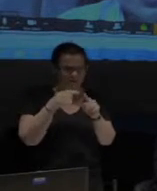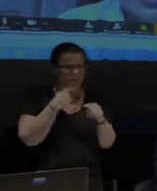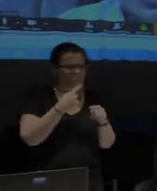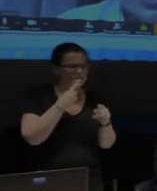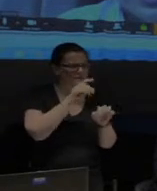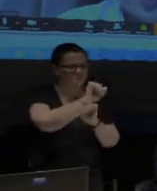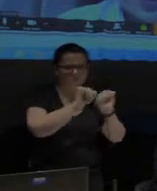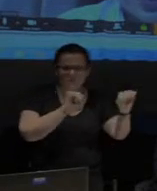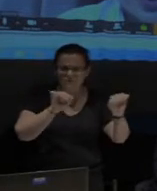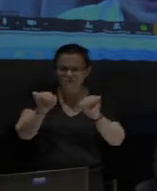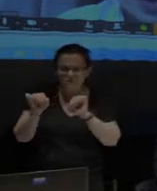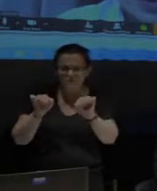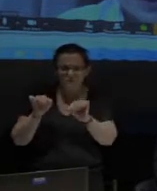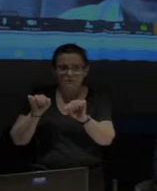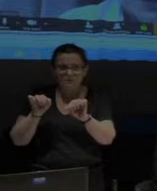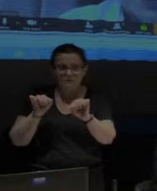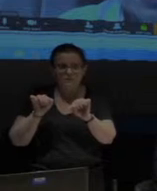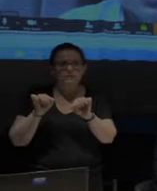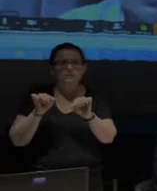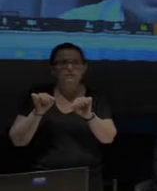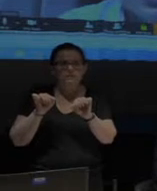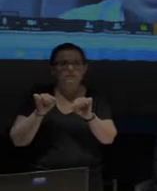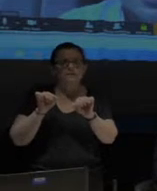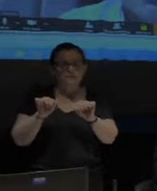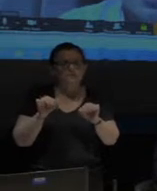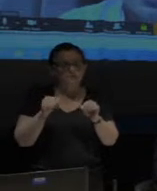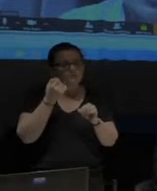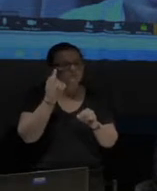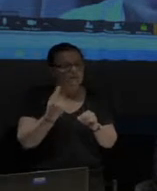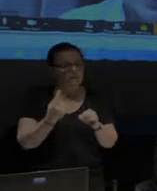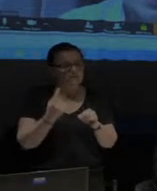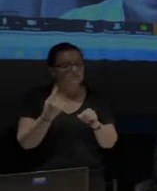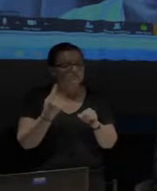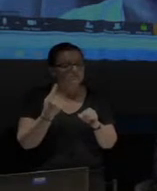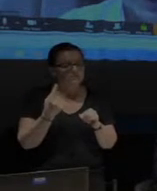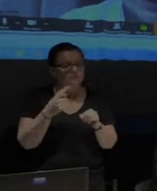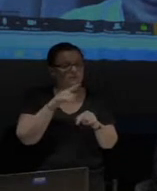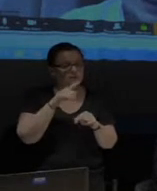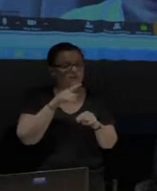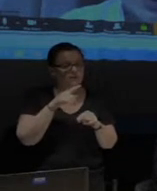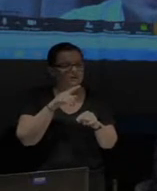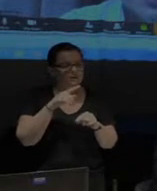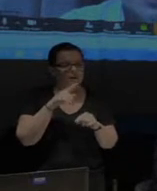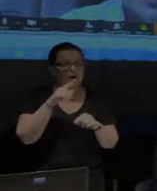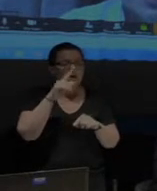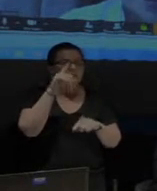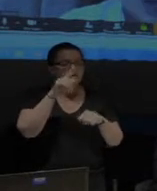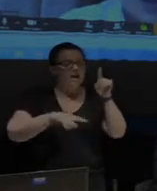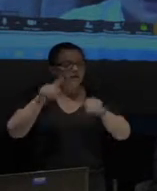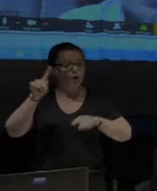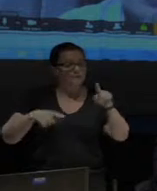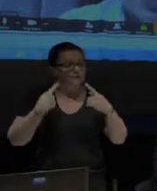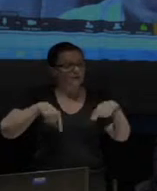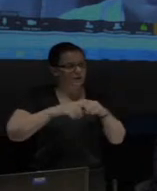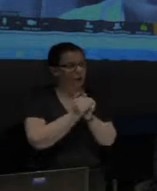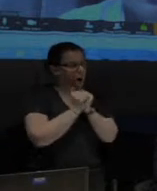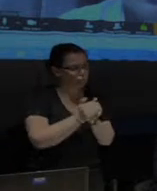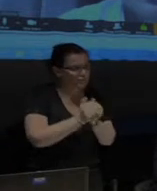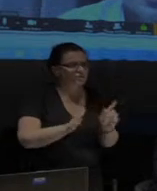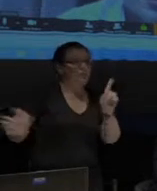the genuine appreciation for diversity might not be as widely spread as in this